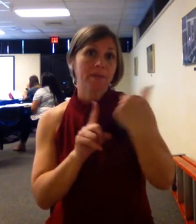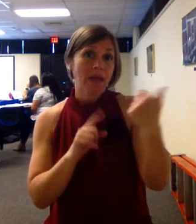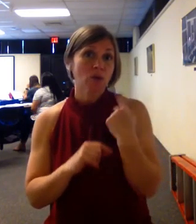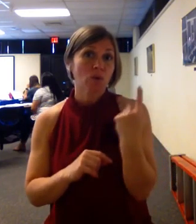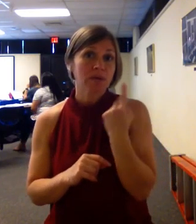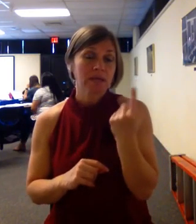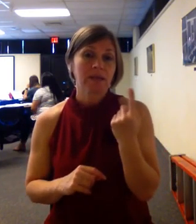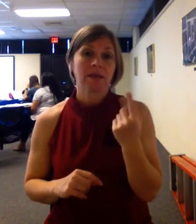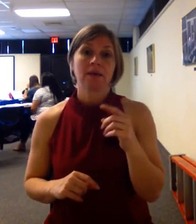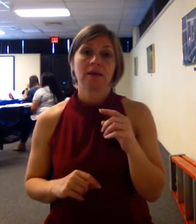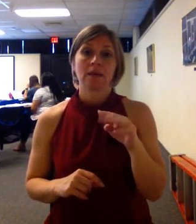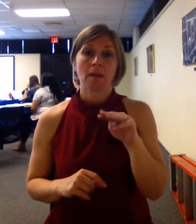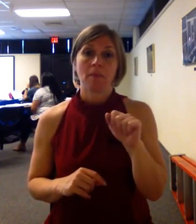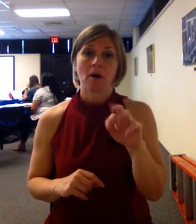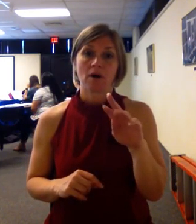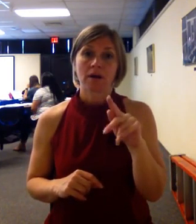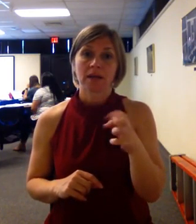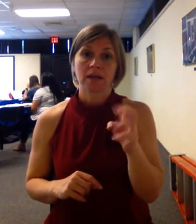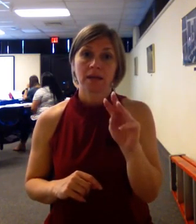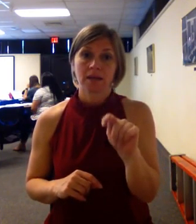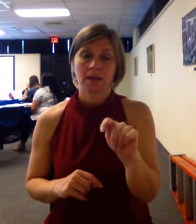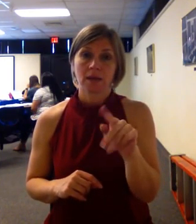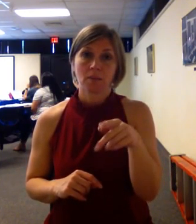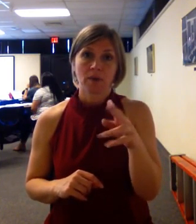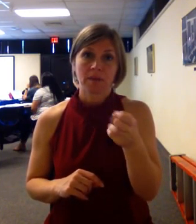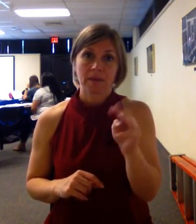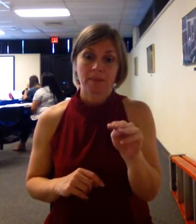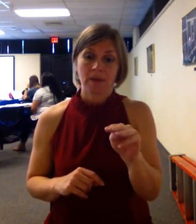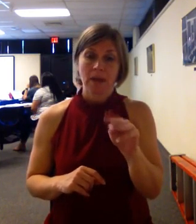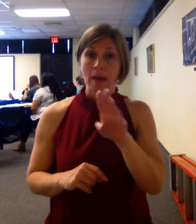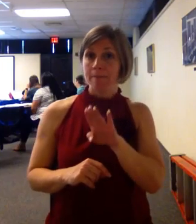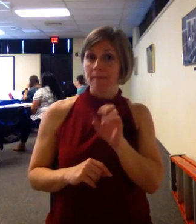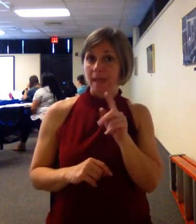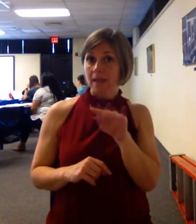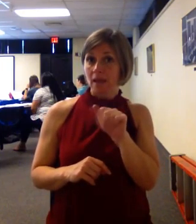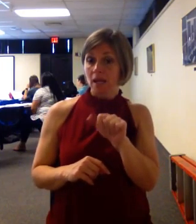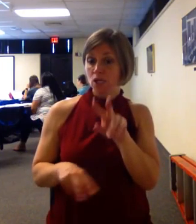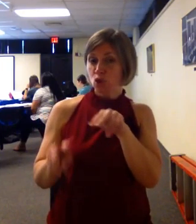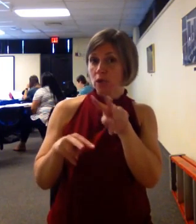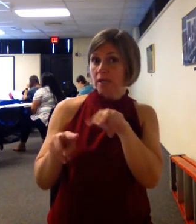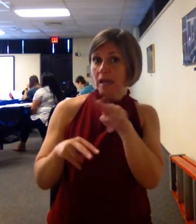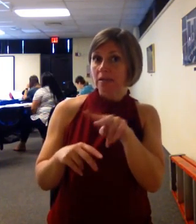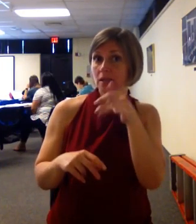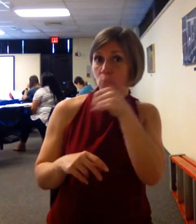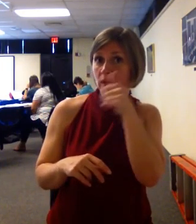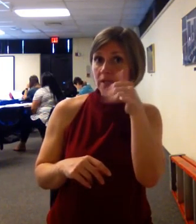beta is looking at the risk of the company then as it compares to the market as a whole.